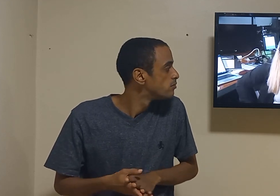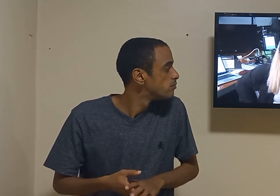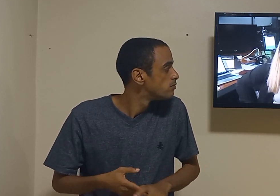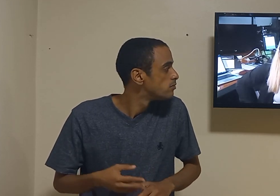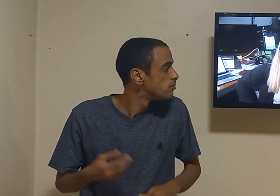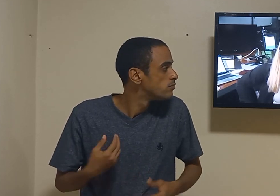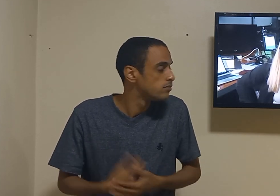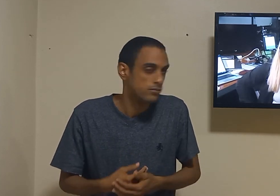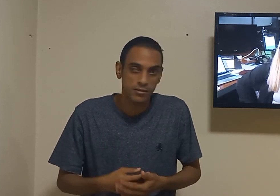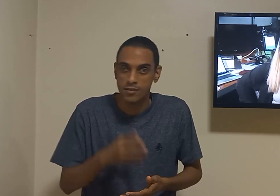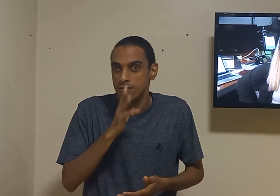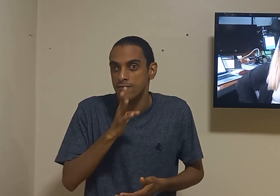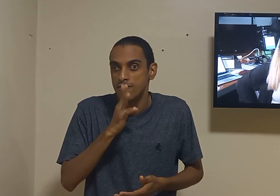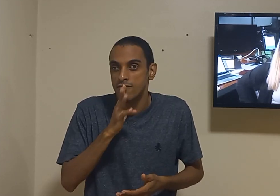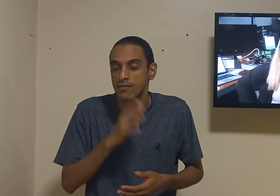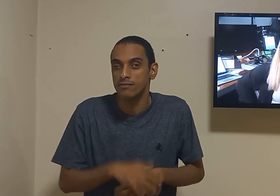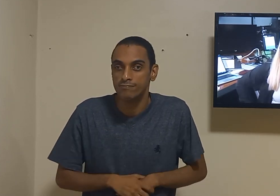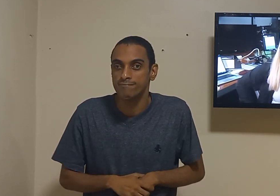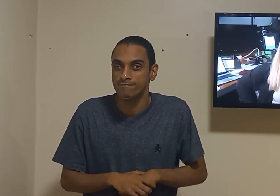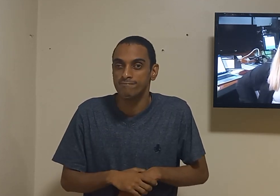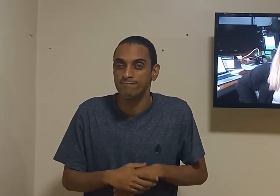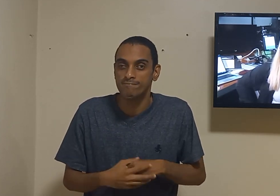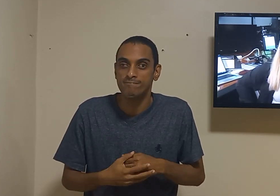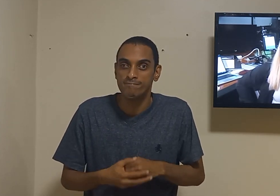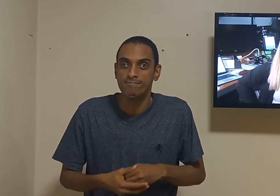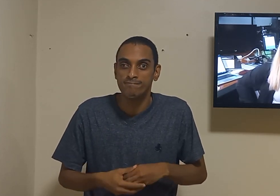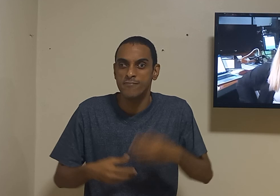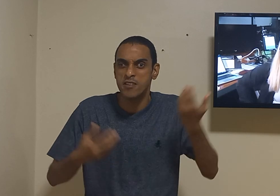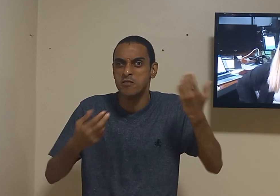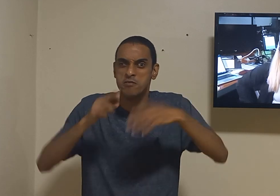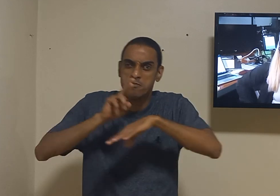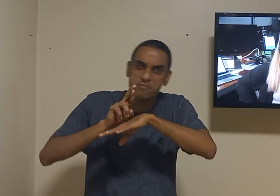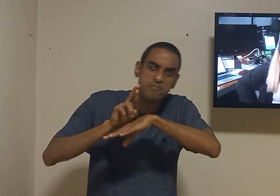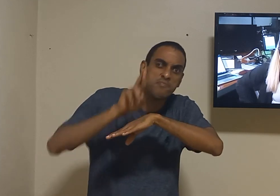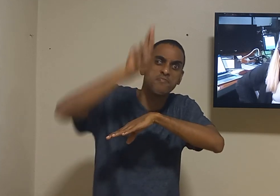blogs.nasa.gov/Artemis. And we'll also be posting updates on our social media